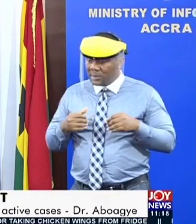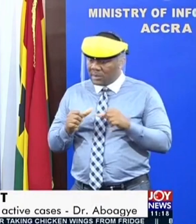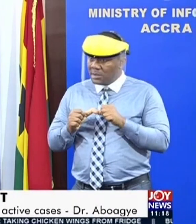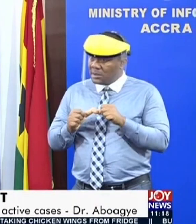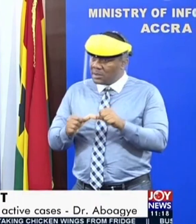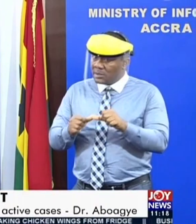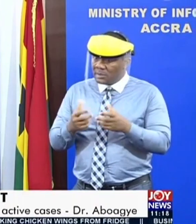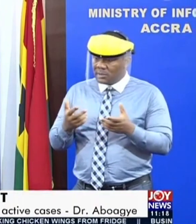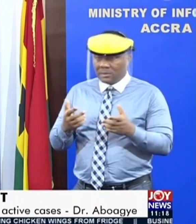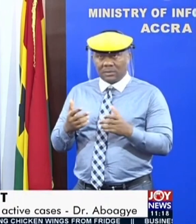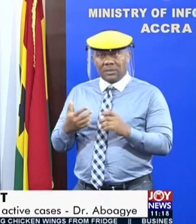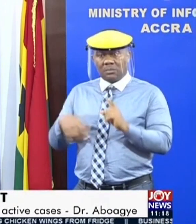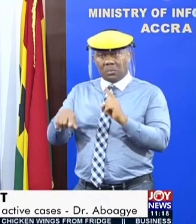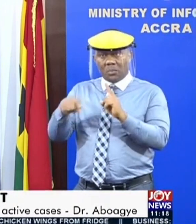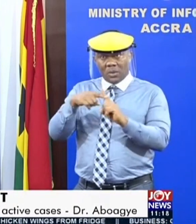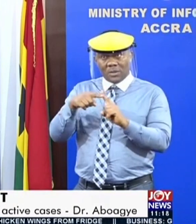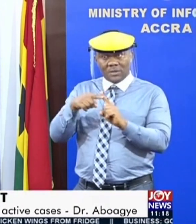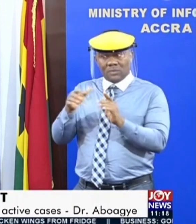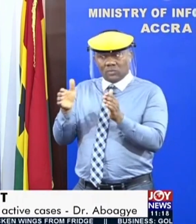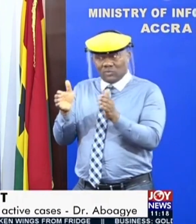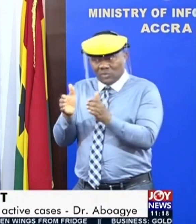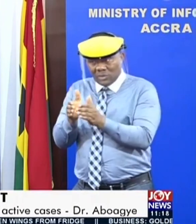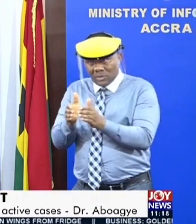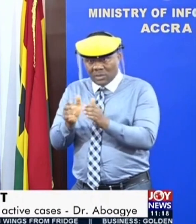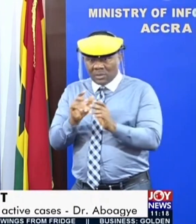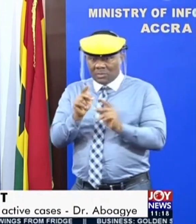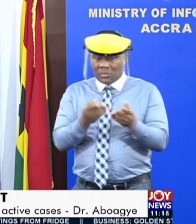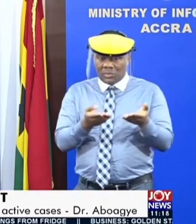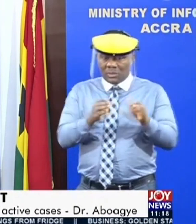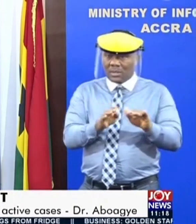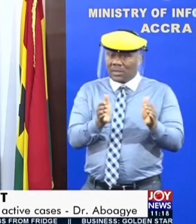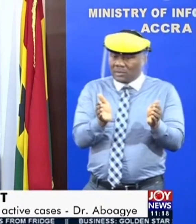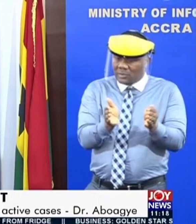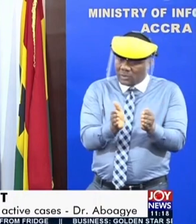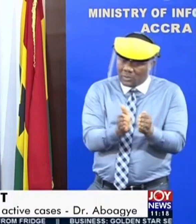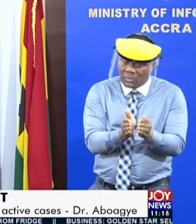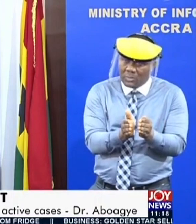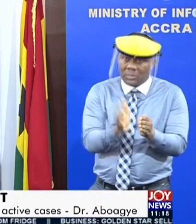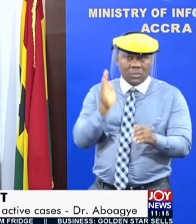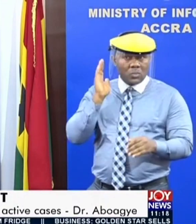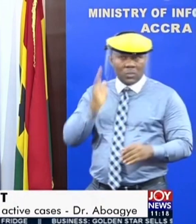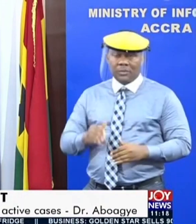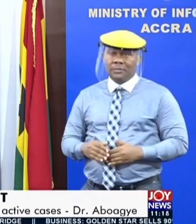we reduce the number of positivities, the number of deaths will also significantly come down.